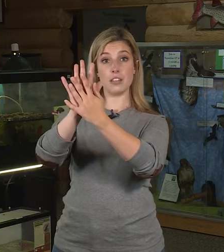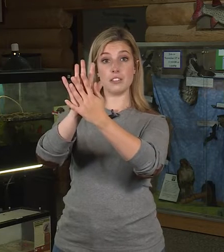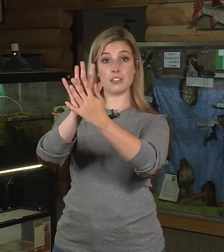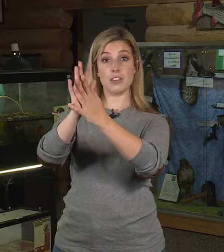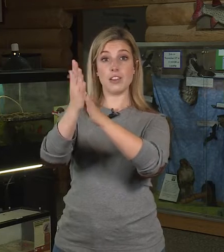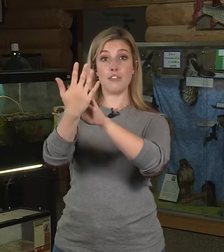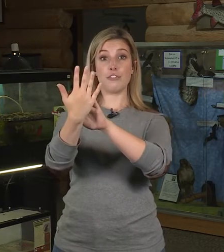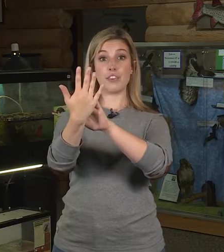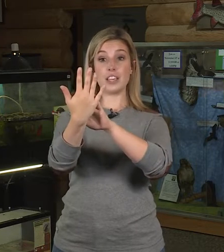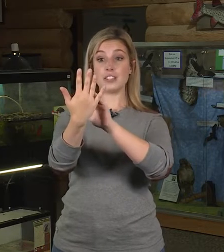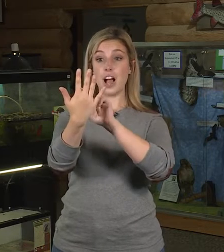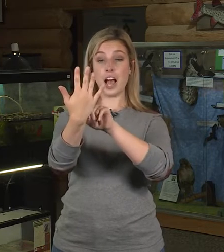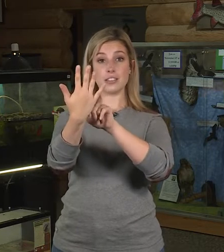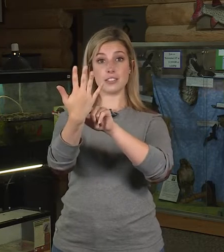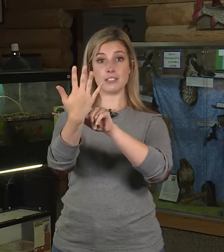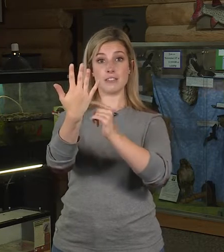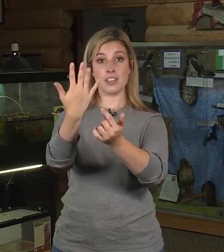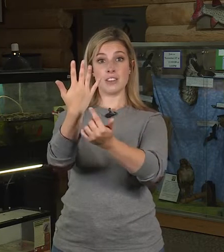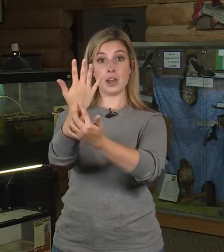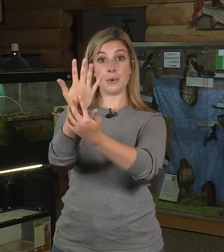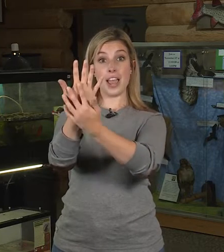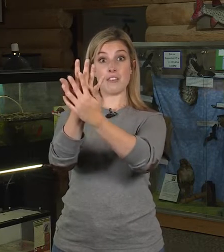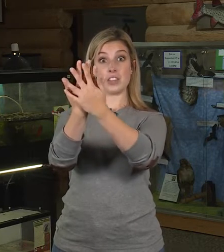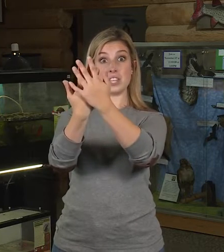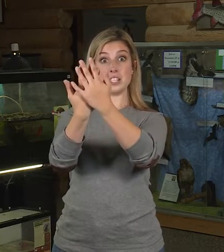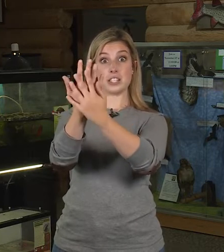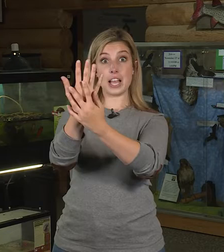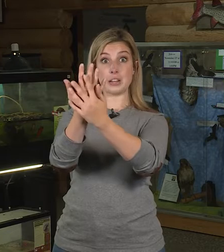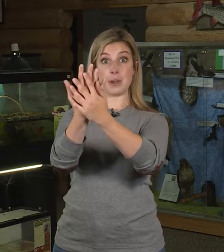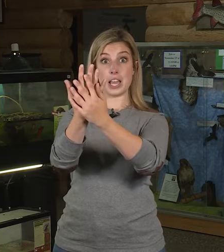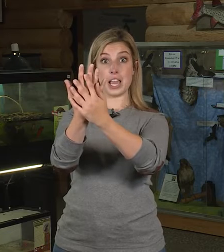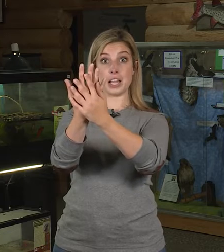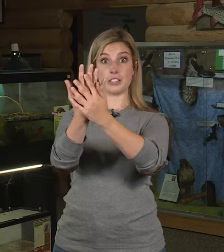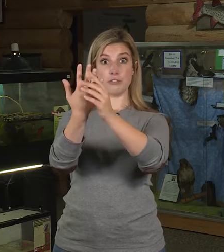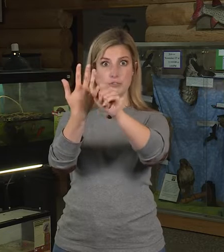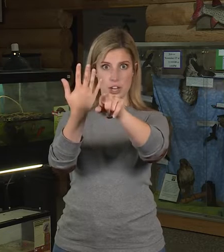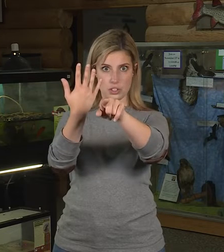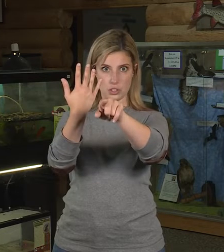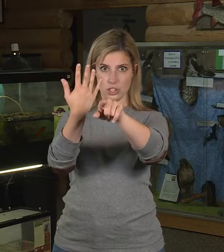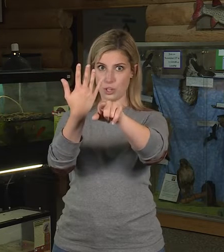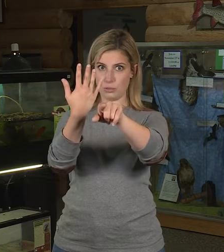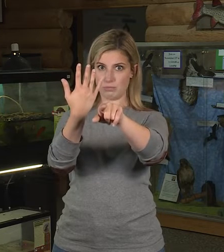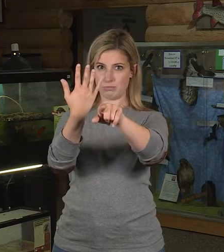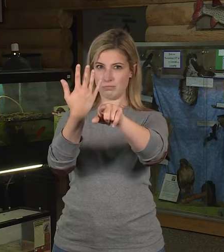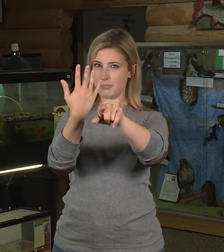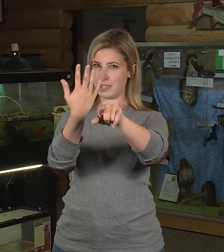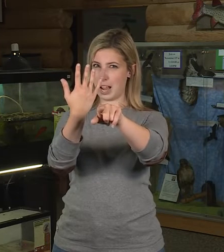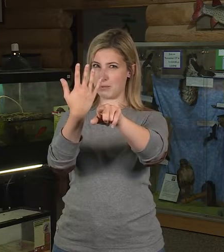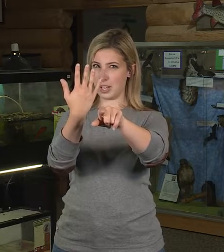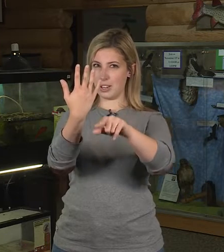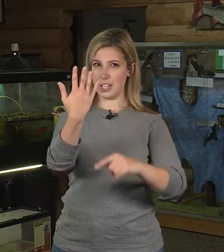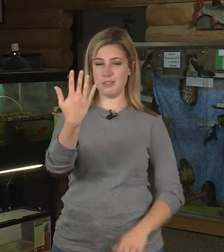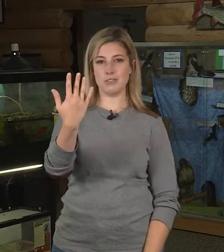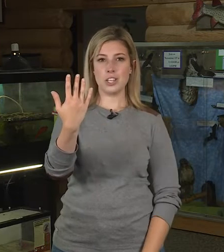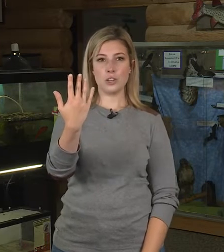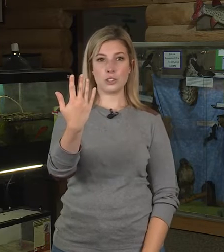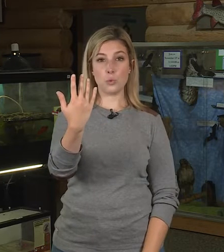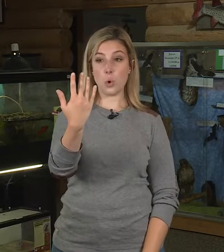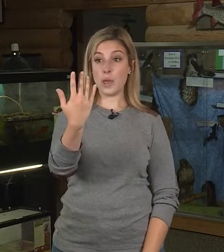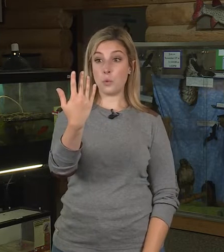hand, face us. Now I'm going to have this side of my hand face you. Sound good? So what